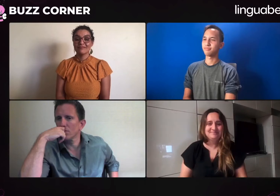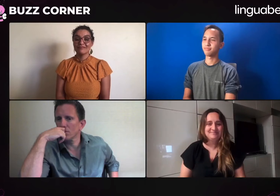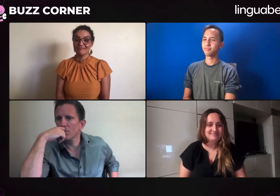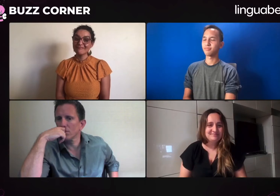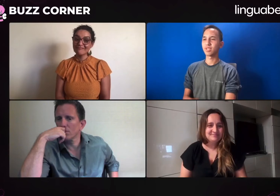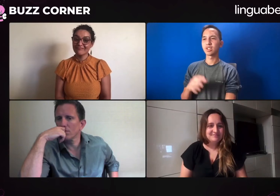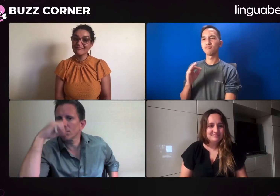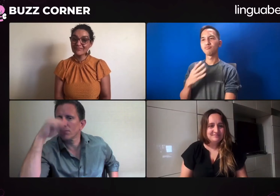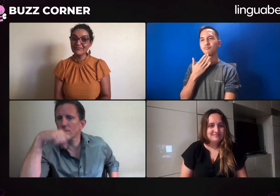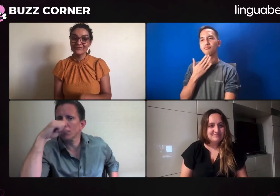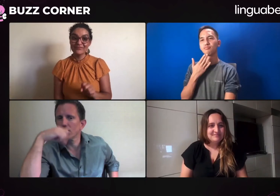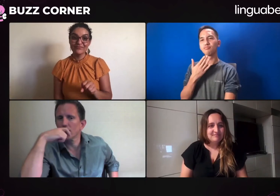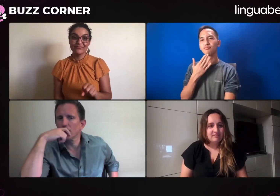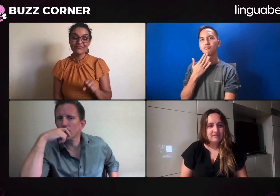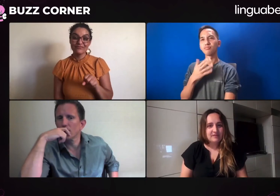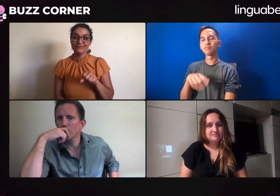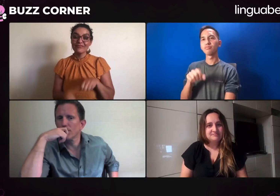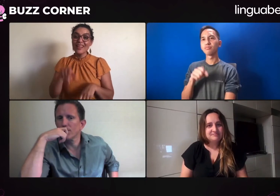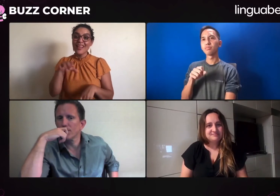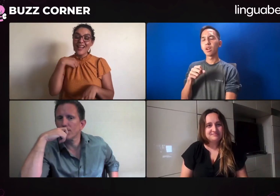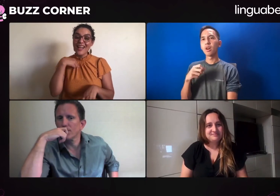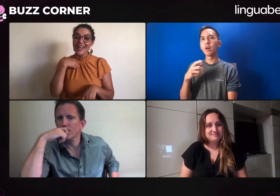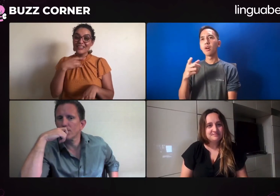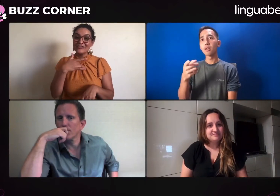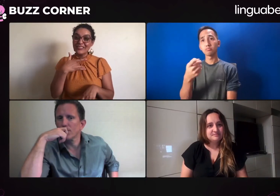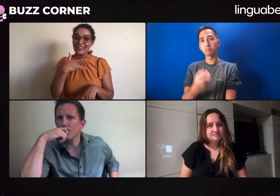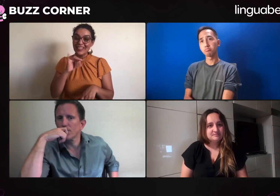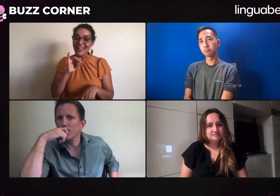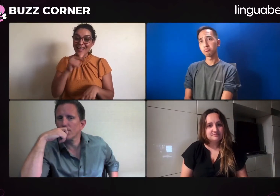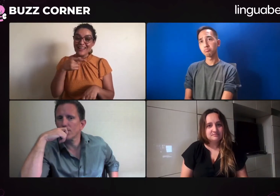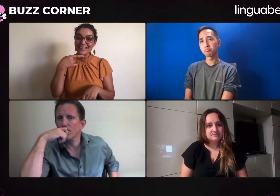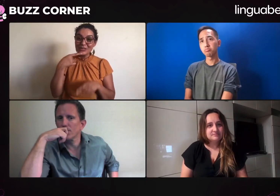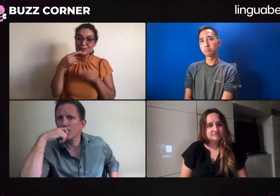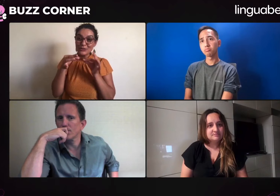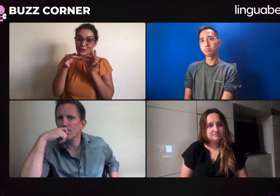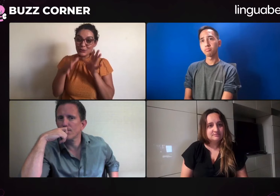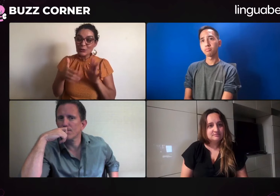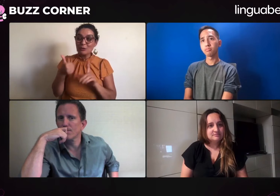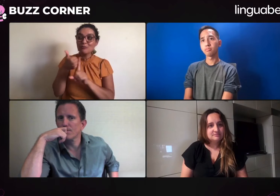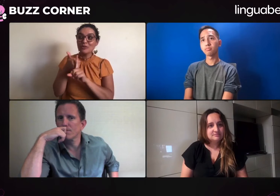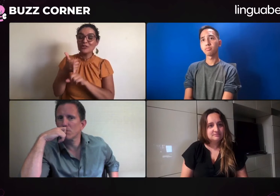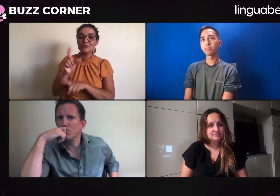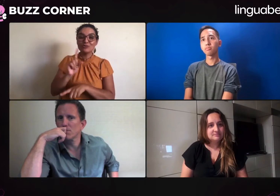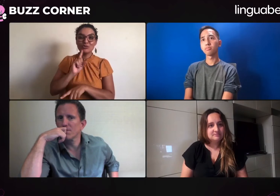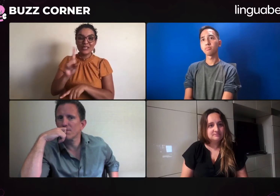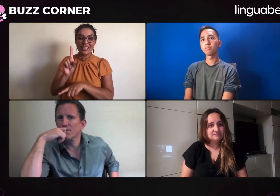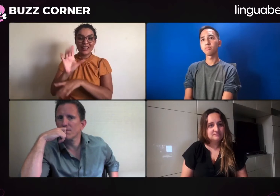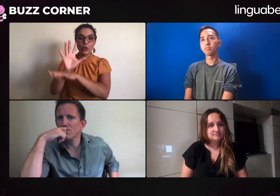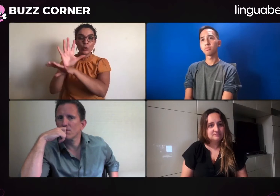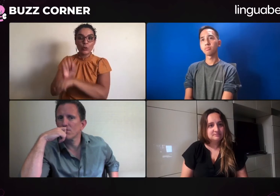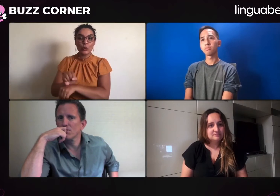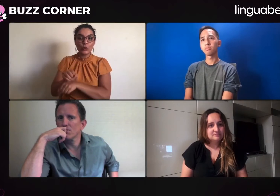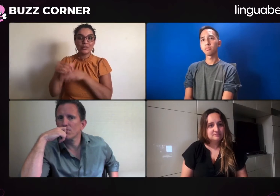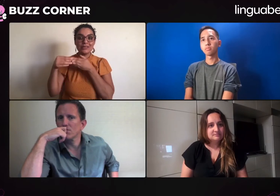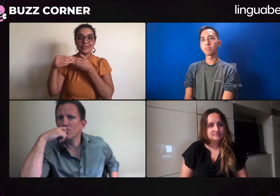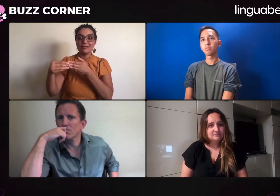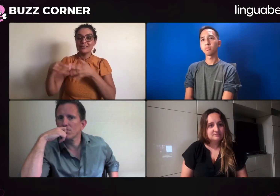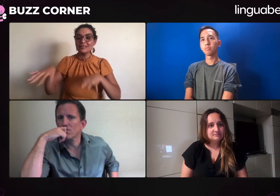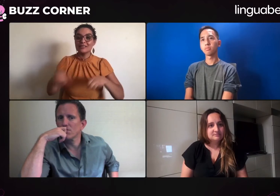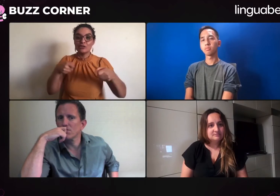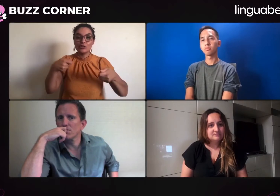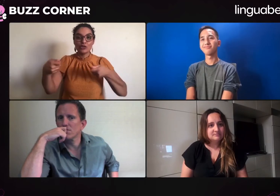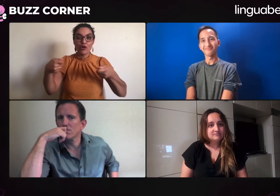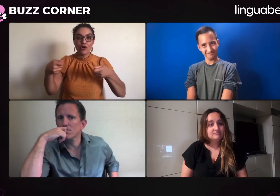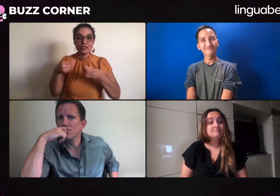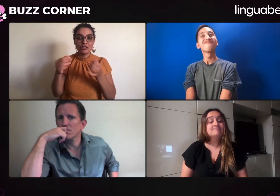really no excuse for hearing people treating them that way. So I just wanted to share that. And this is Andrea. Thank you so much